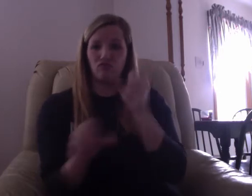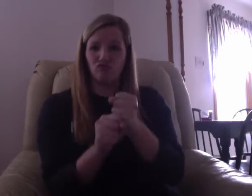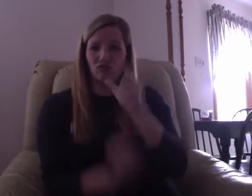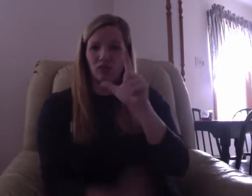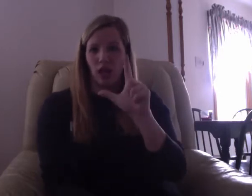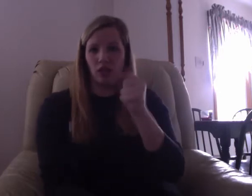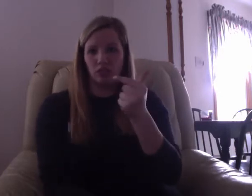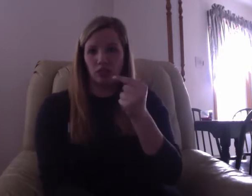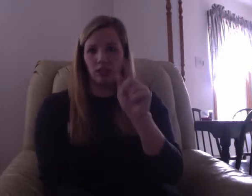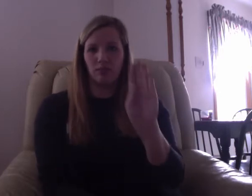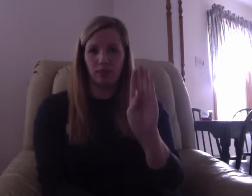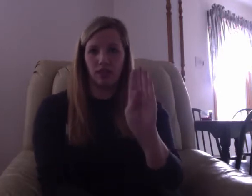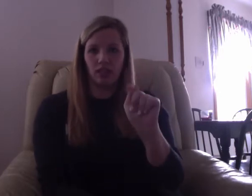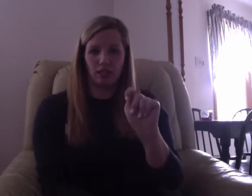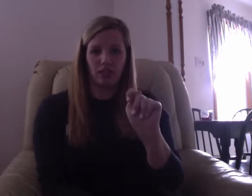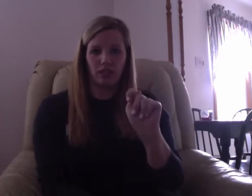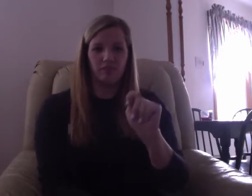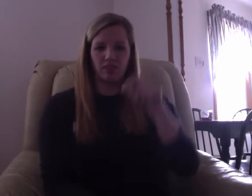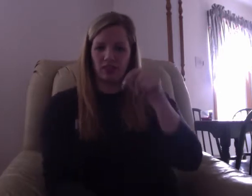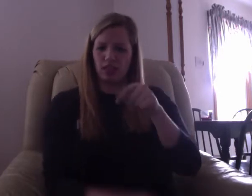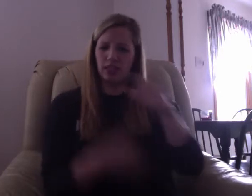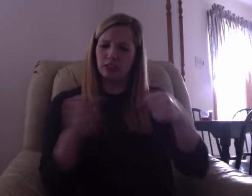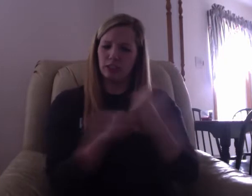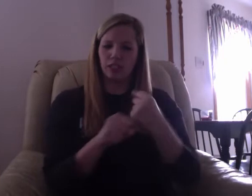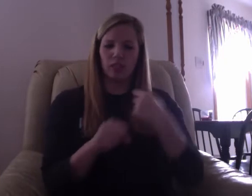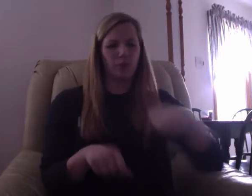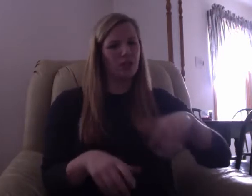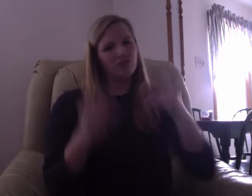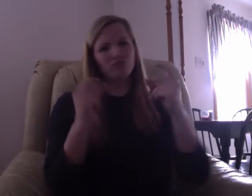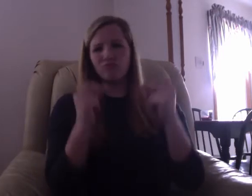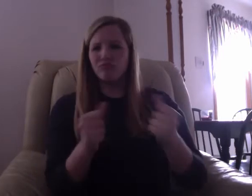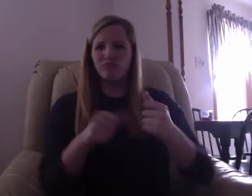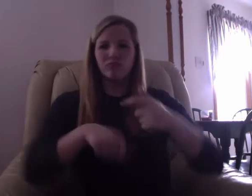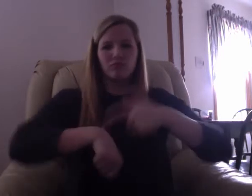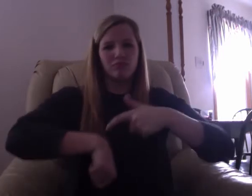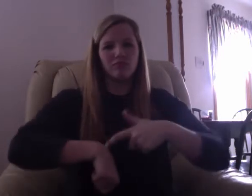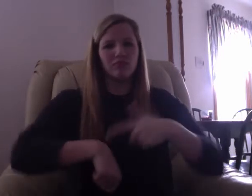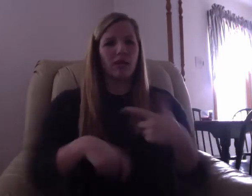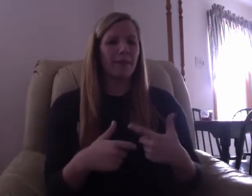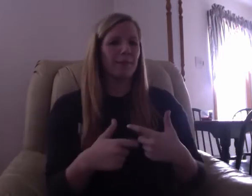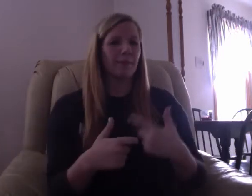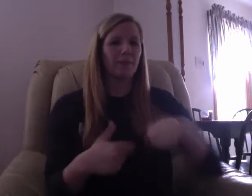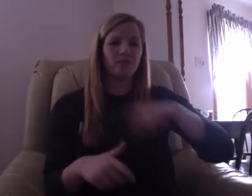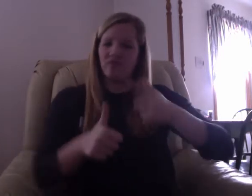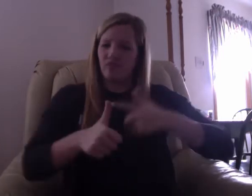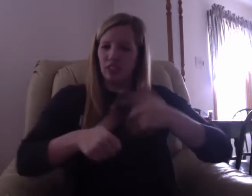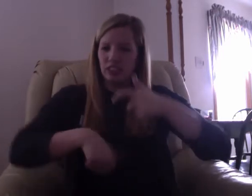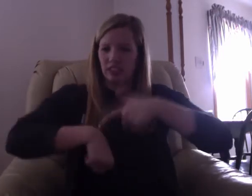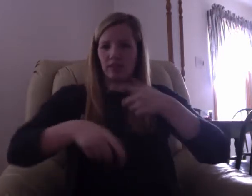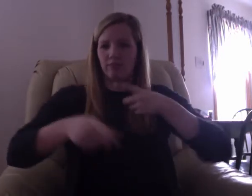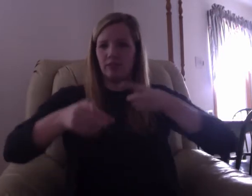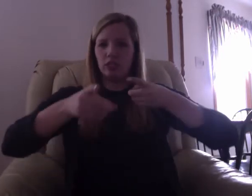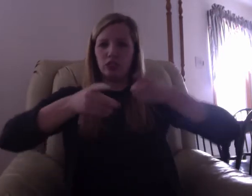coming academic year, 2011-2012, we will have, first time ever, a director of LGBT